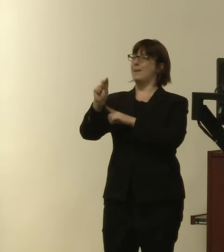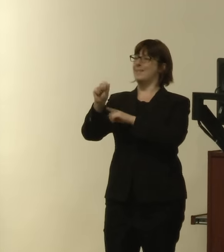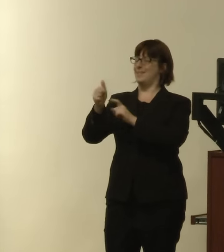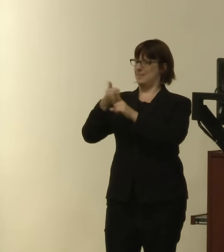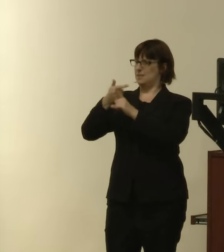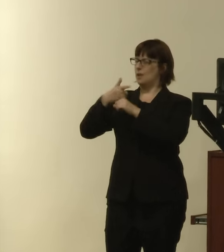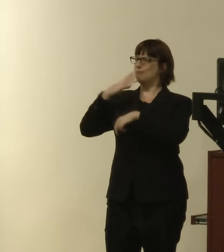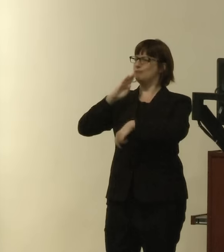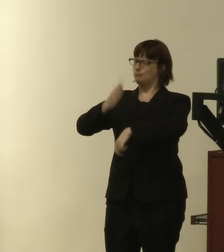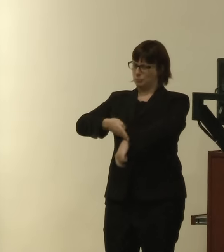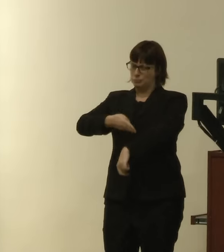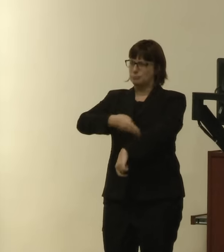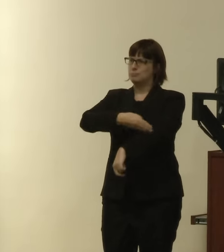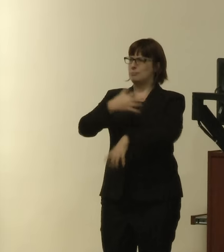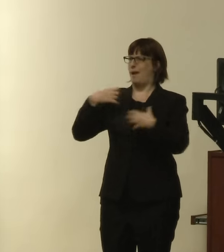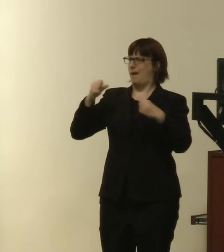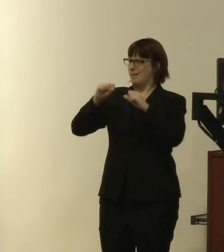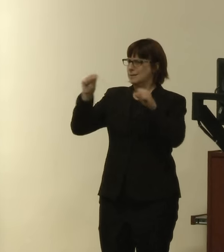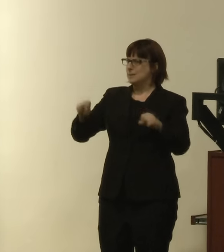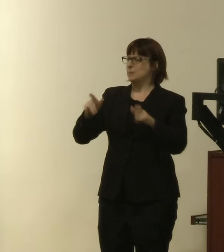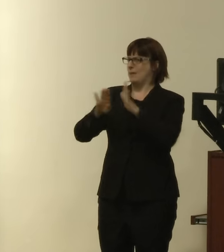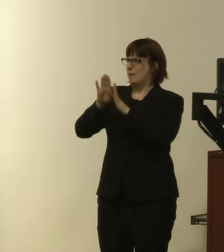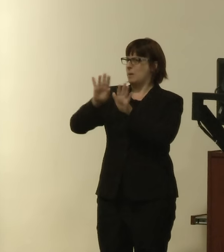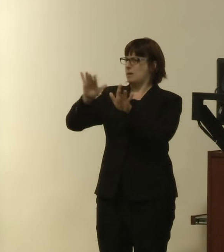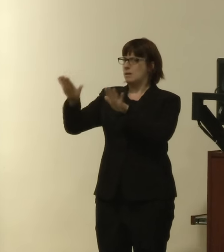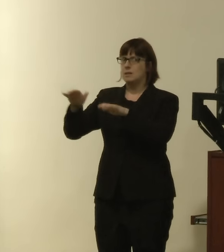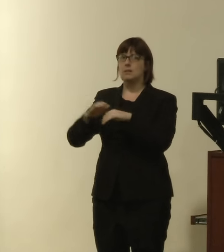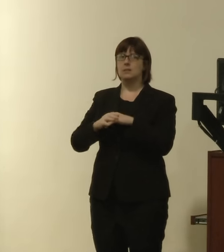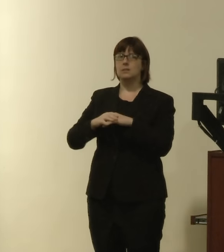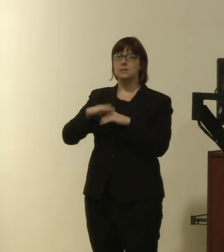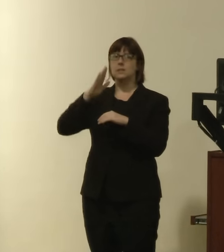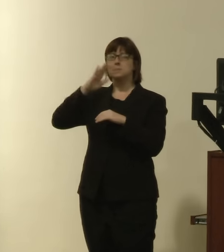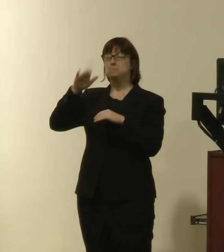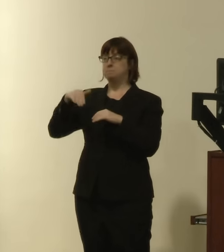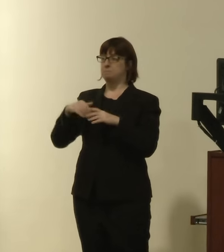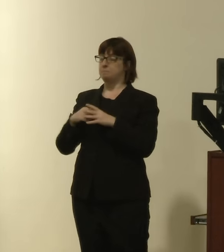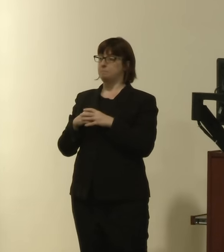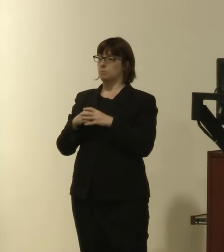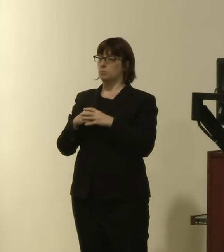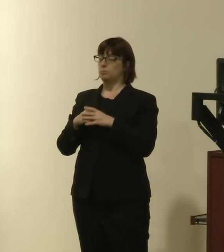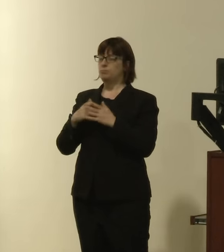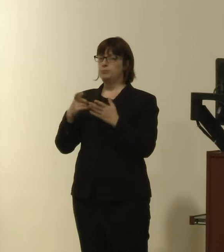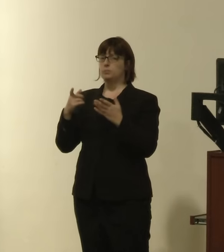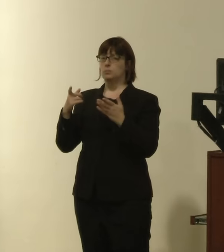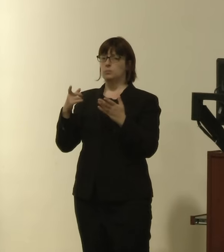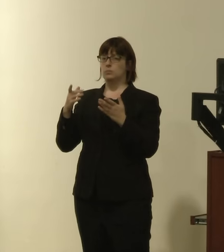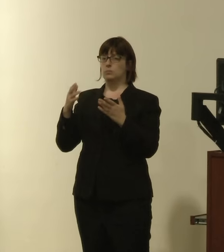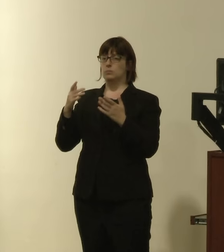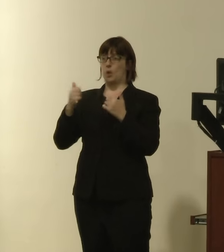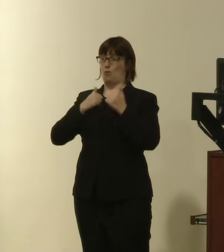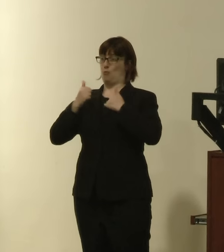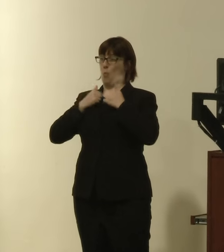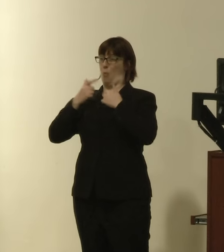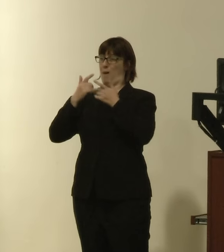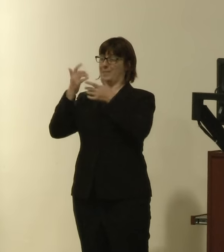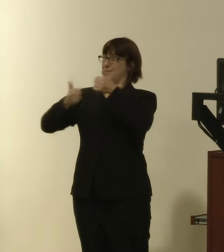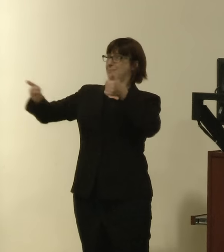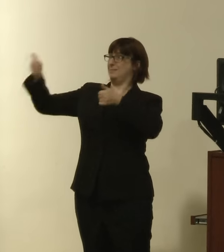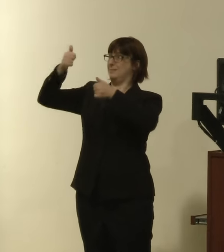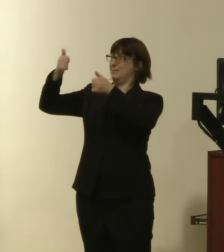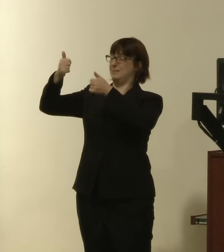health systems and other development efforts. However, considering the authoritative and exploitative nature of the Rwandan regime,